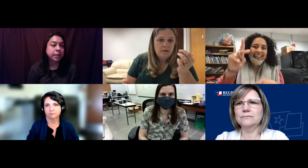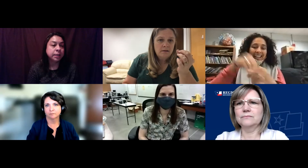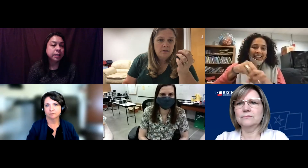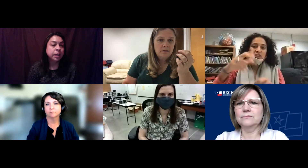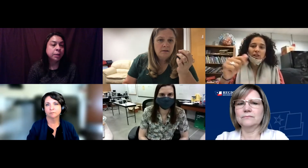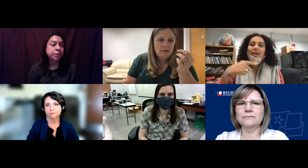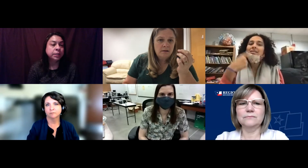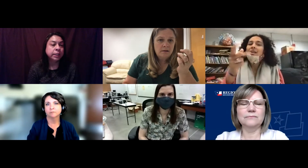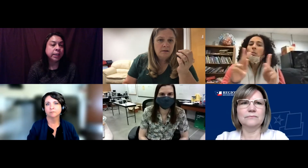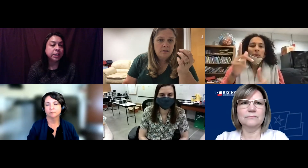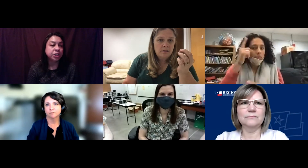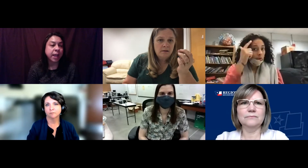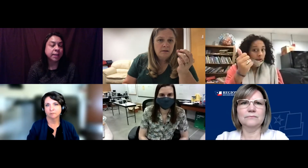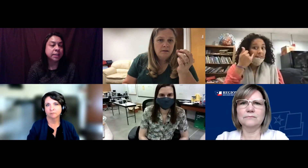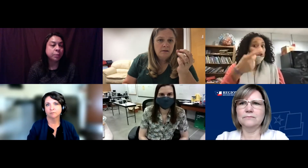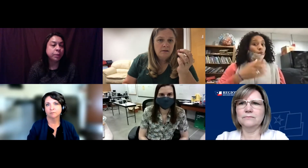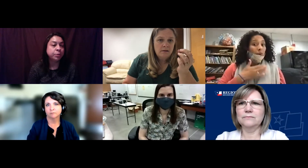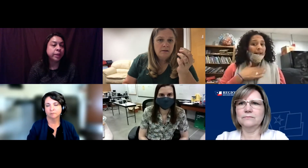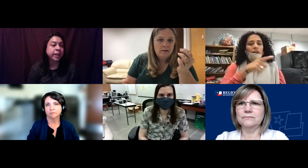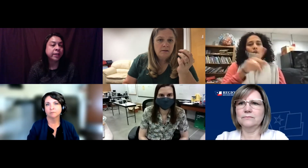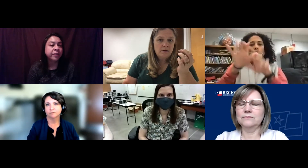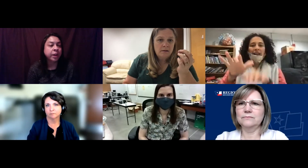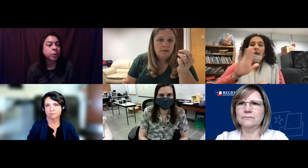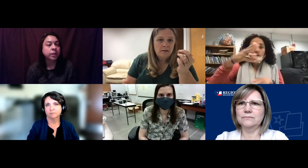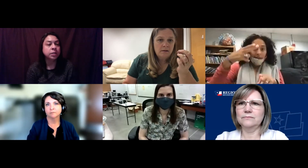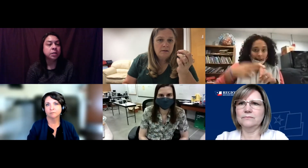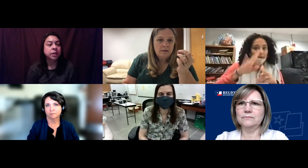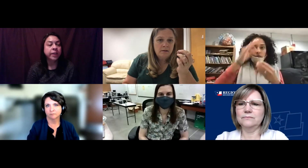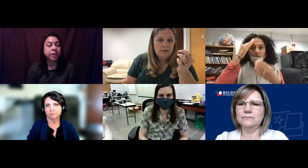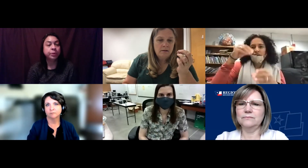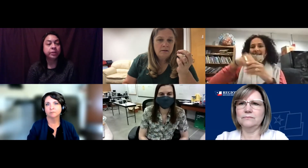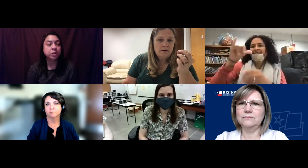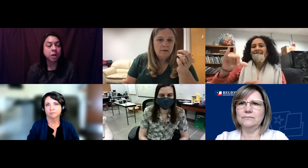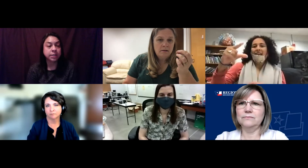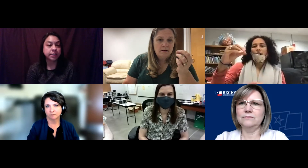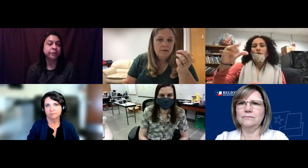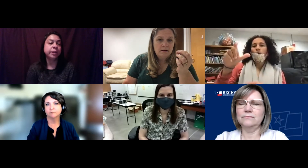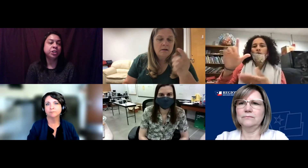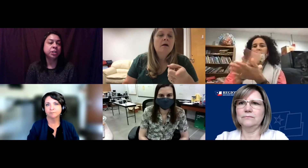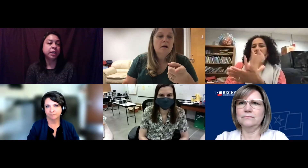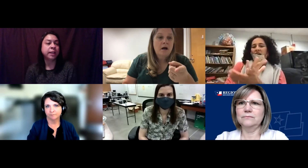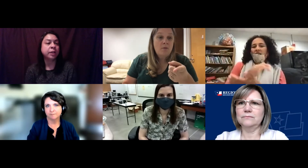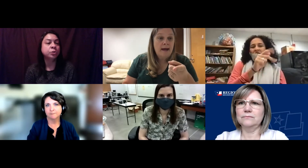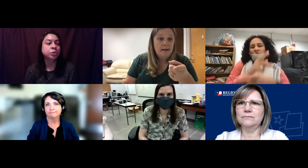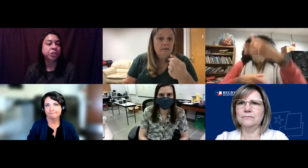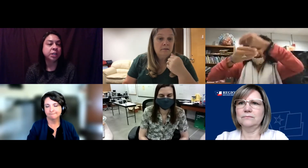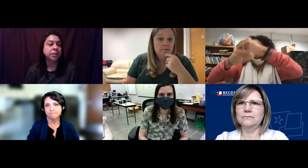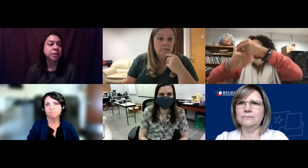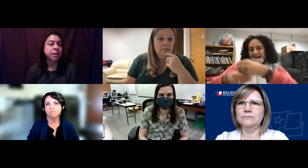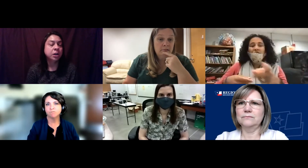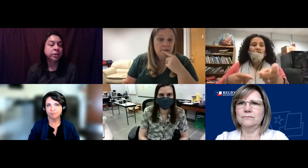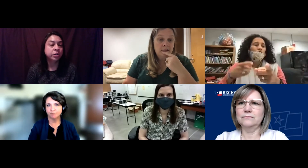public, put the link in the chat and tell people that if they are willing, they can put in their contact information in that Google